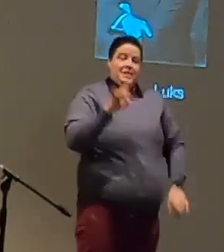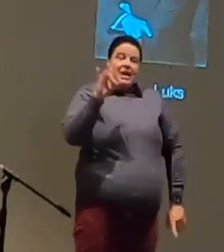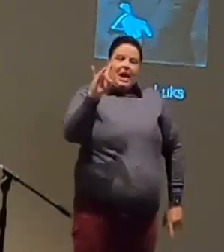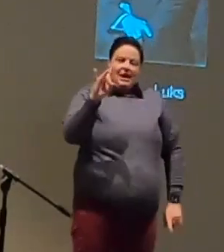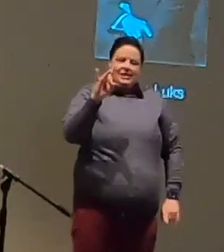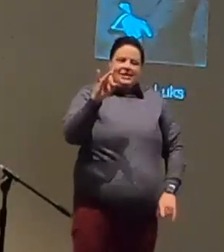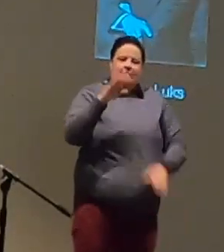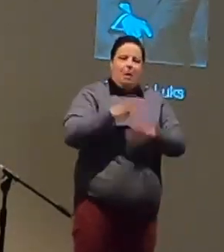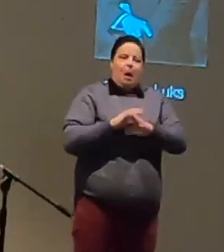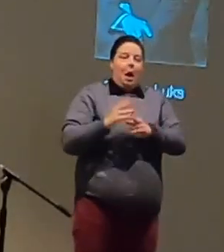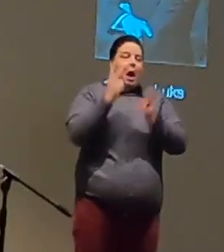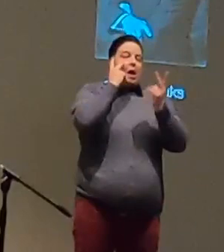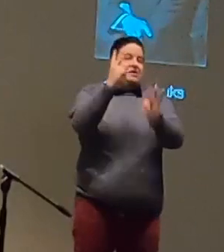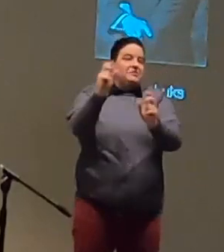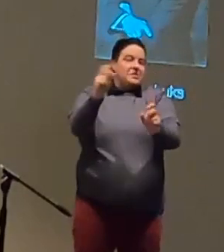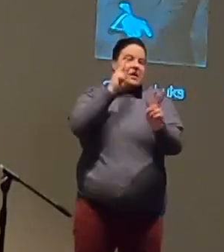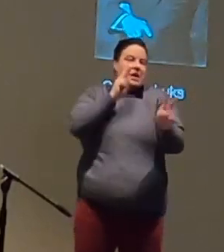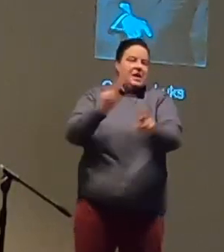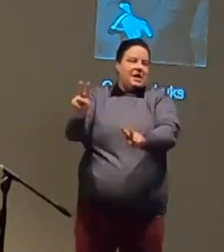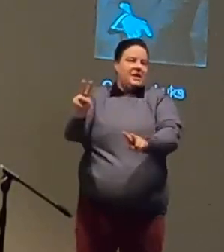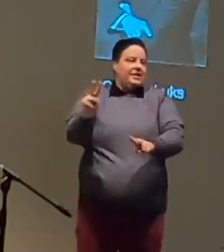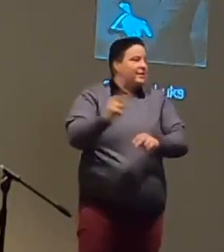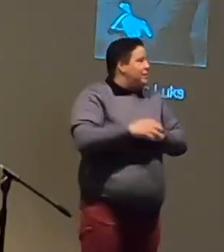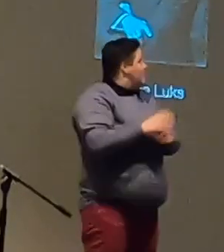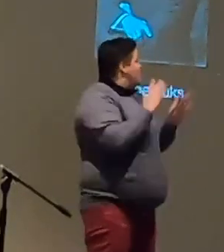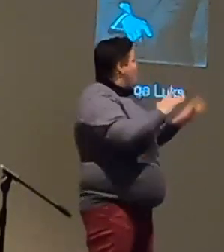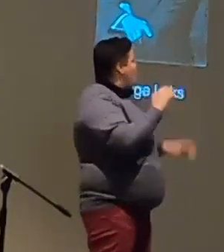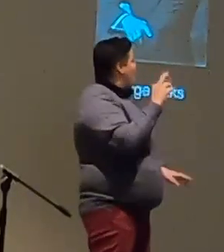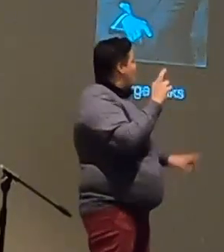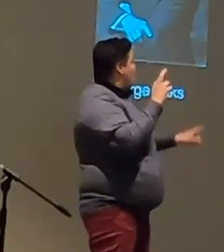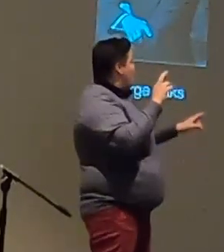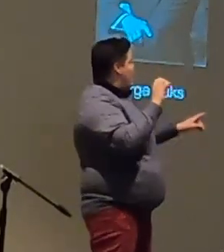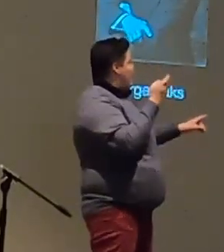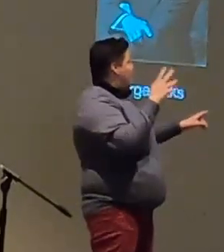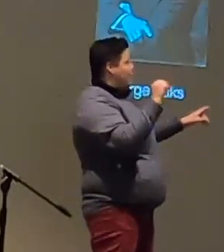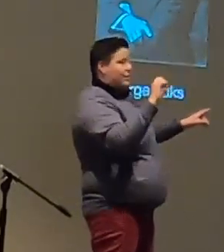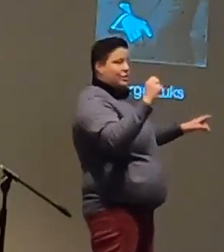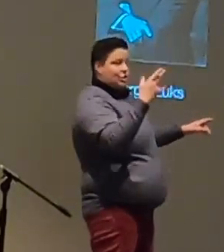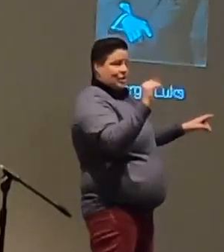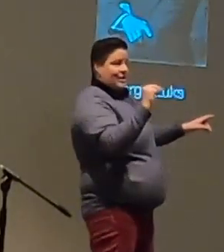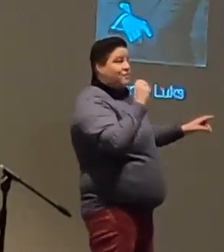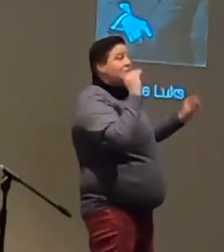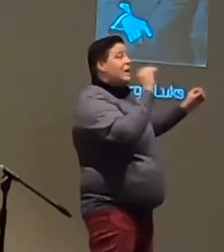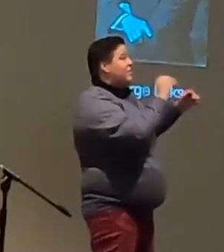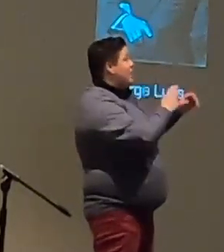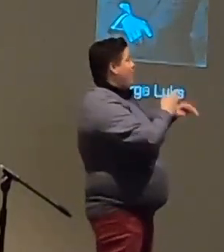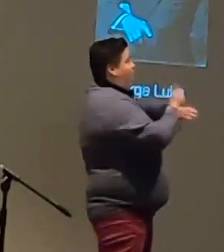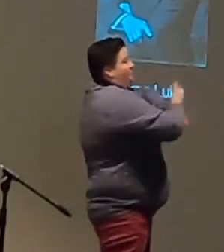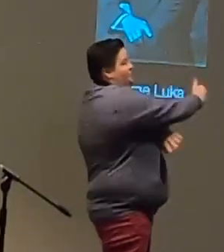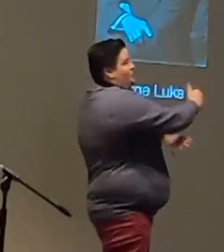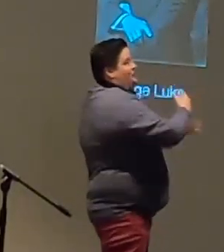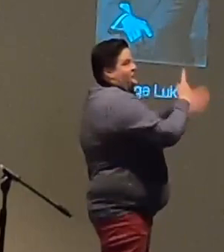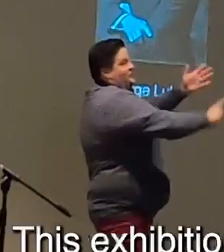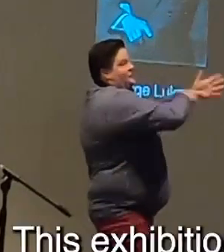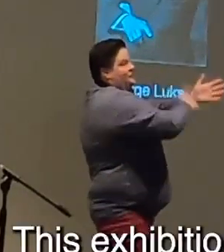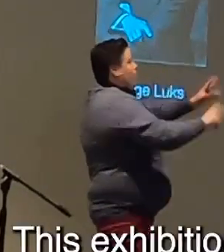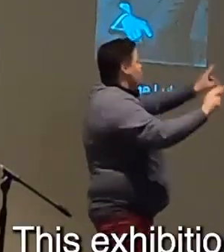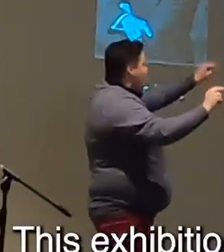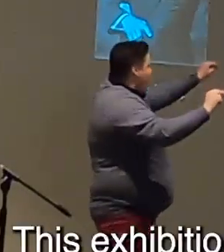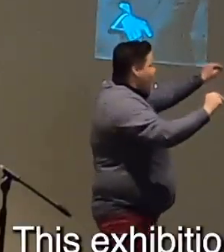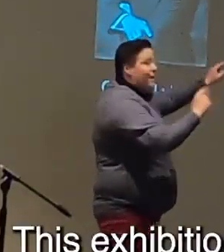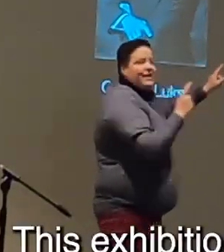on view. Poor Everett Shin got left out. It's nothing against him. I swear,